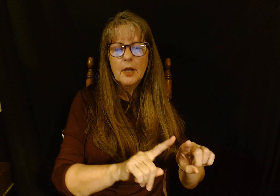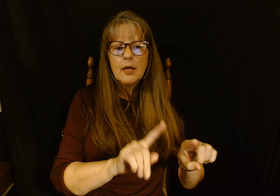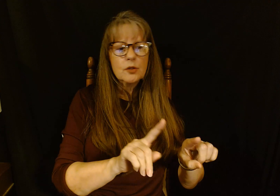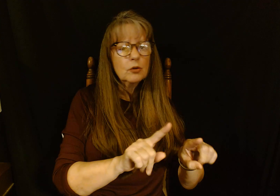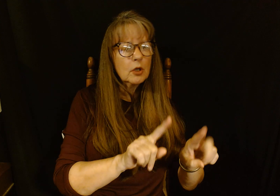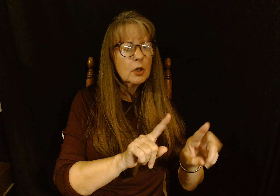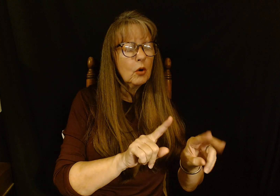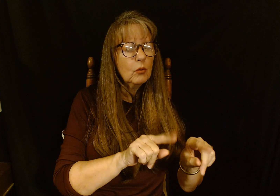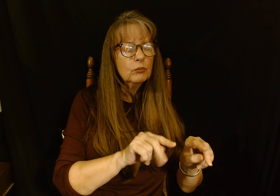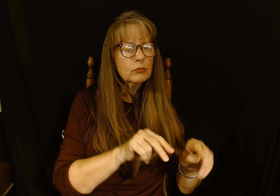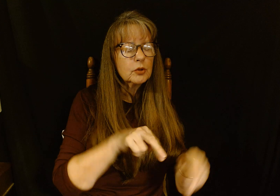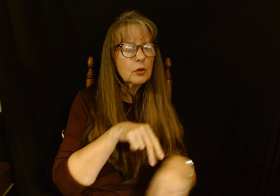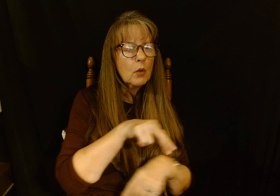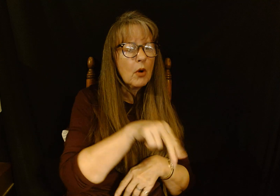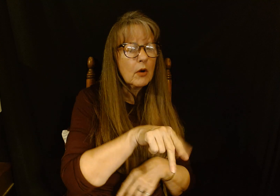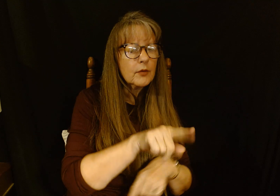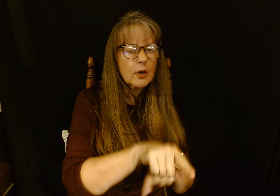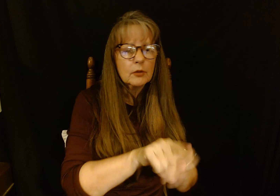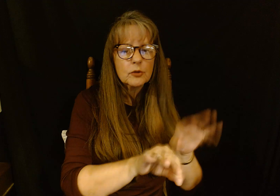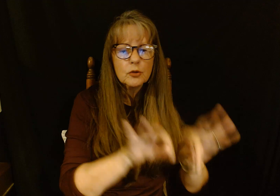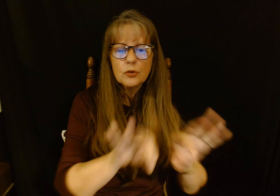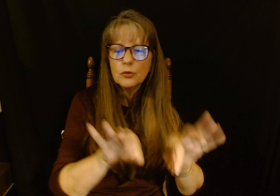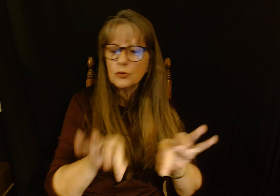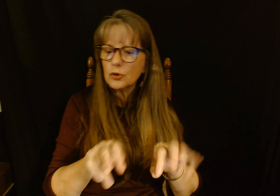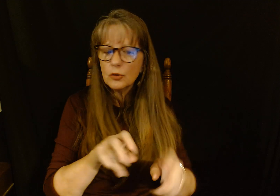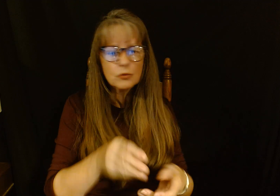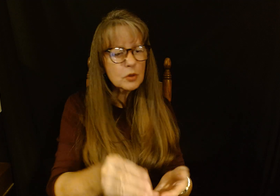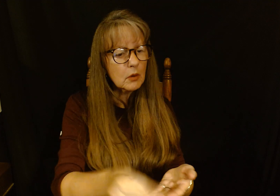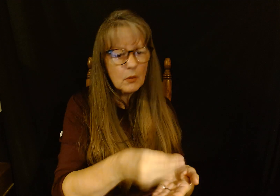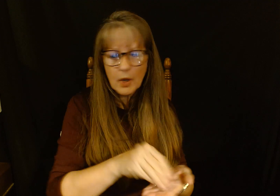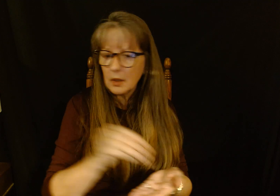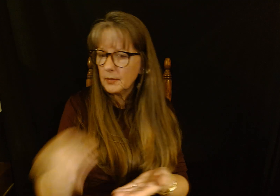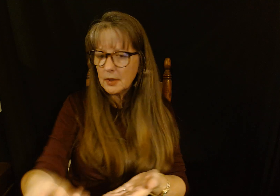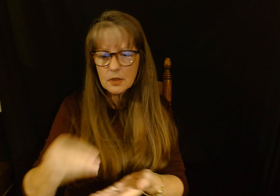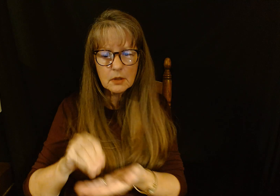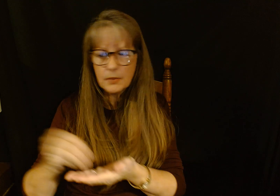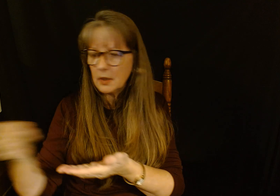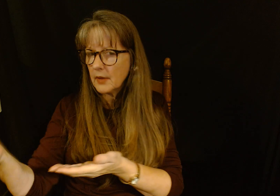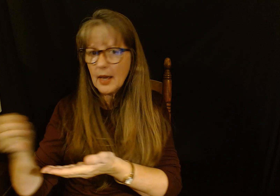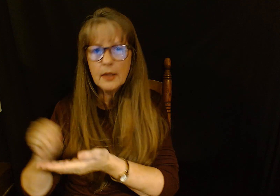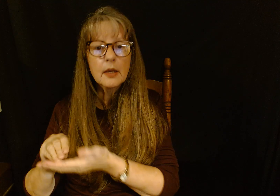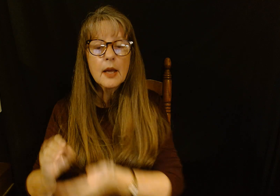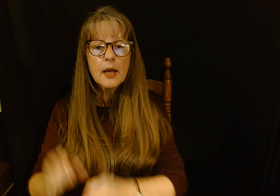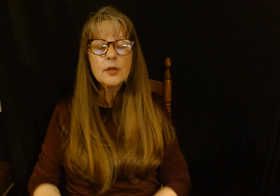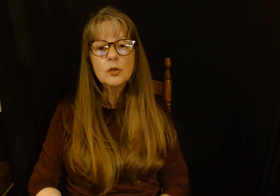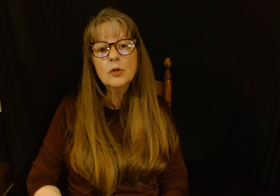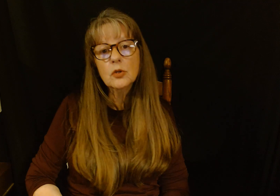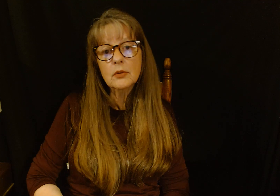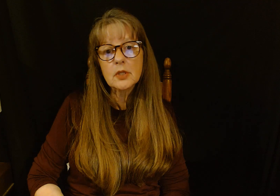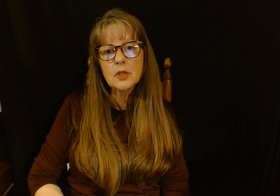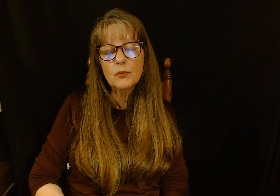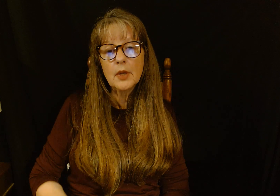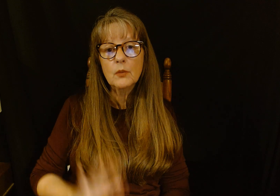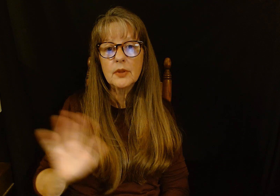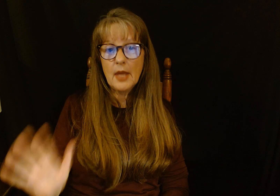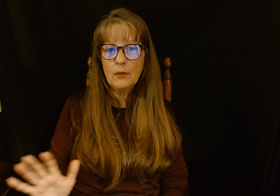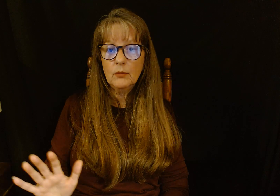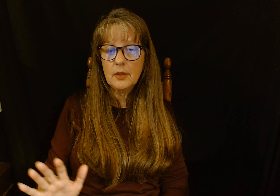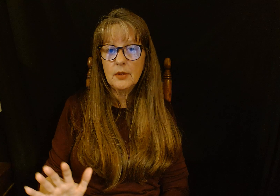so you can walk over there and choose. Oh, I want a little bit of this, a little bit of that. And so you could do it the same thing with